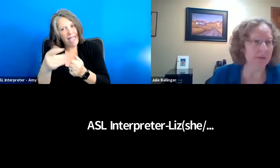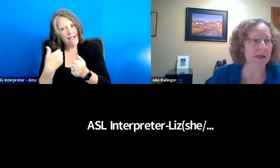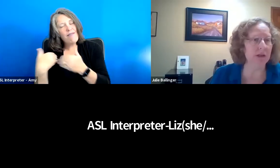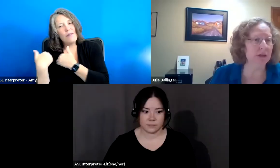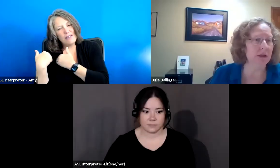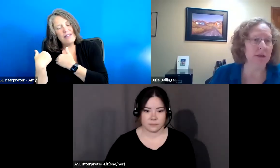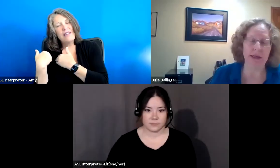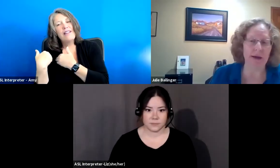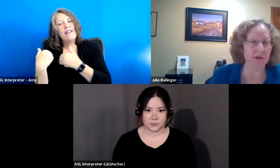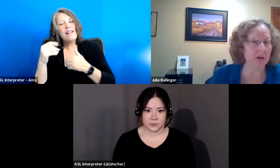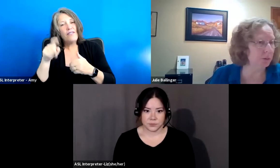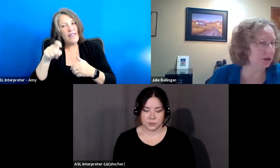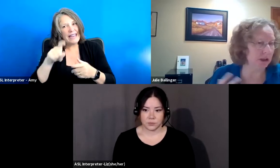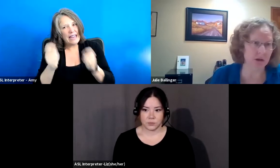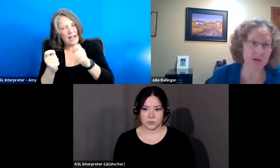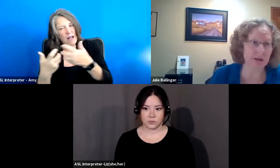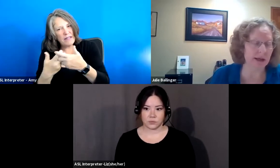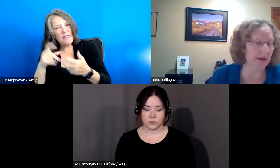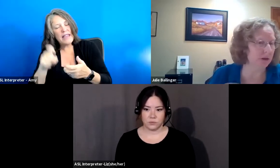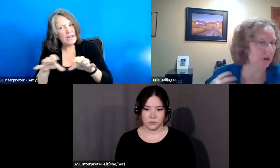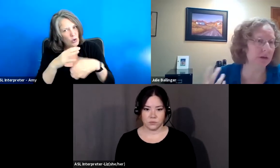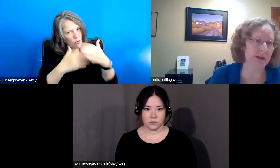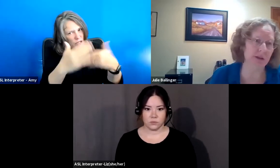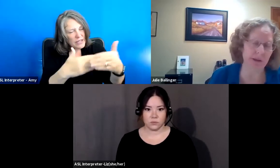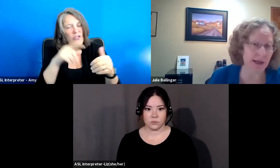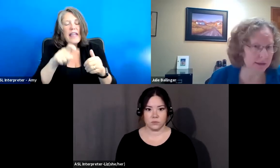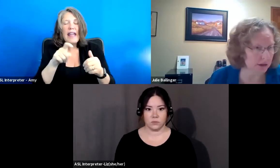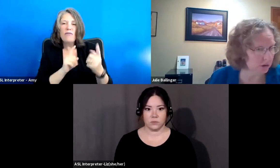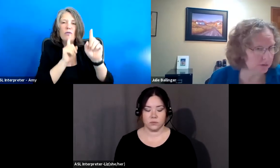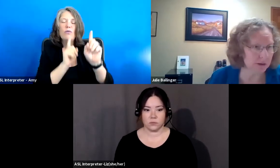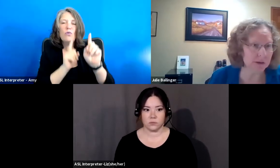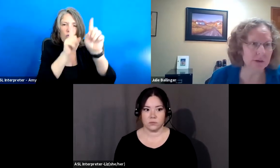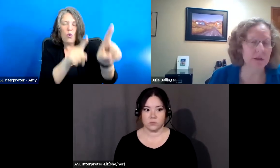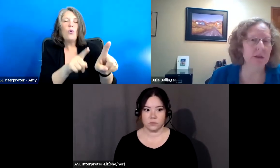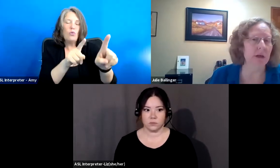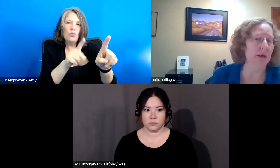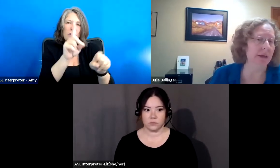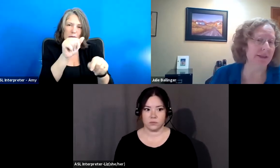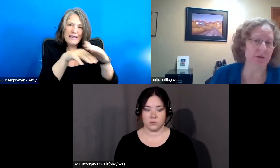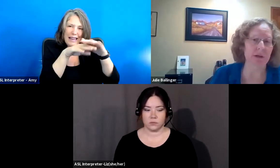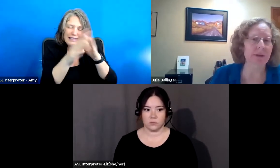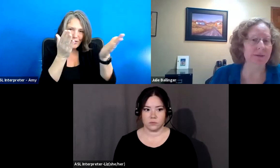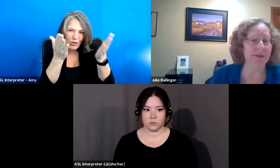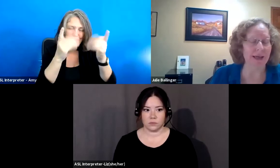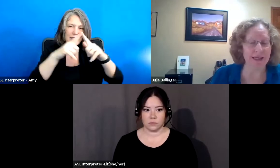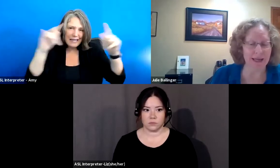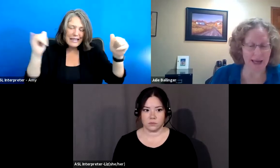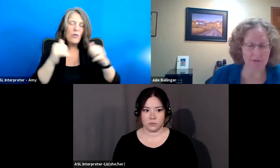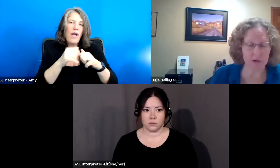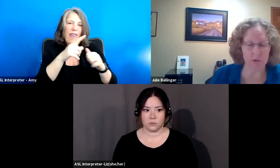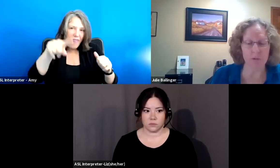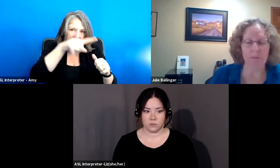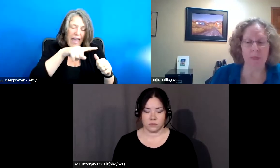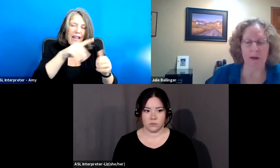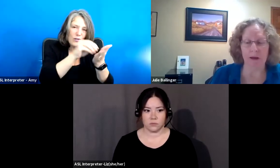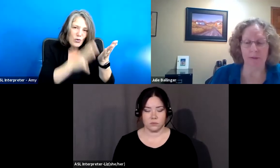need accommodations, they have to do procedures. They have to go to disability access services, etc. They